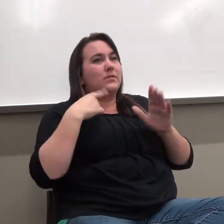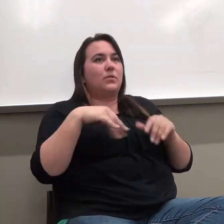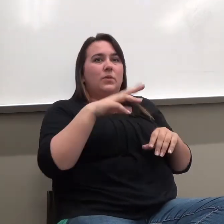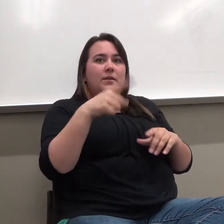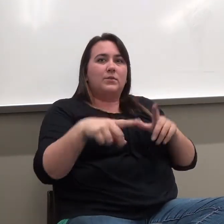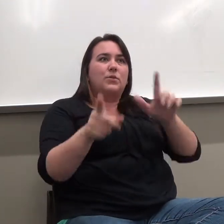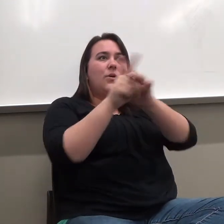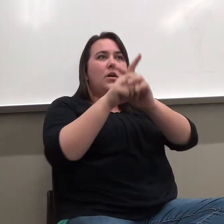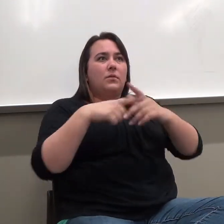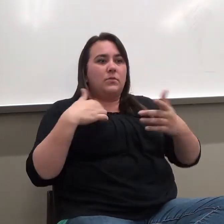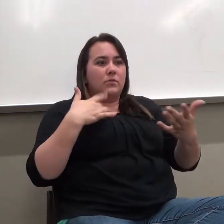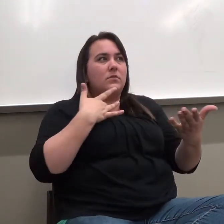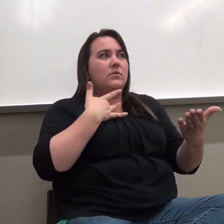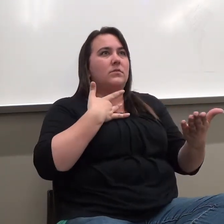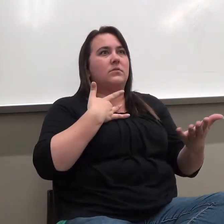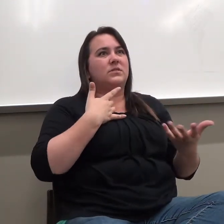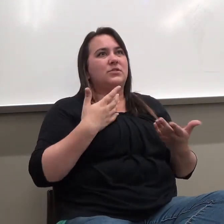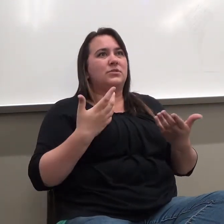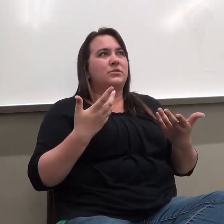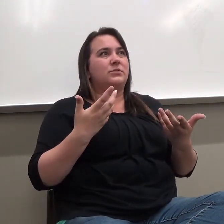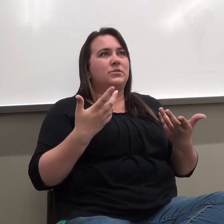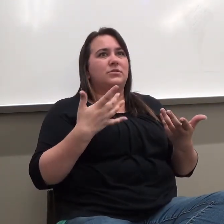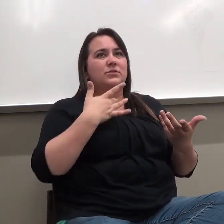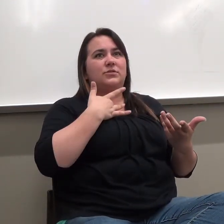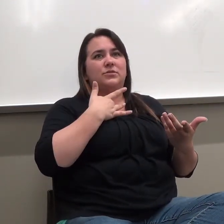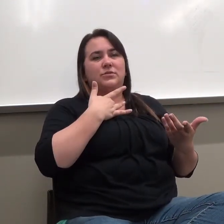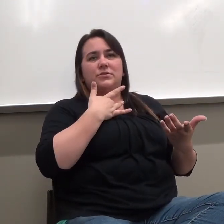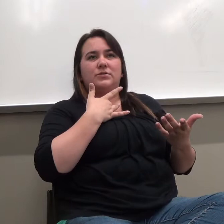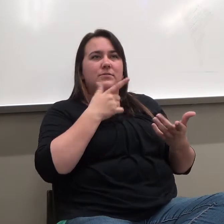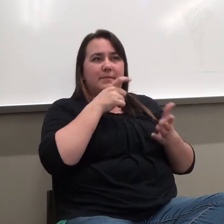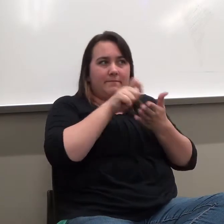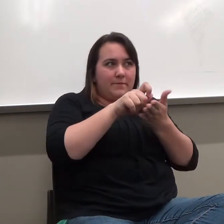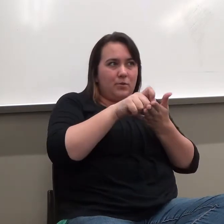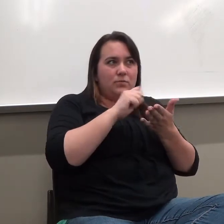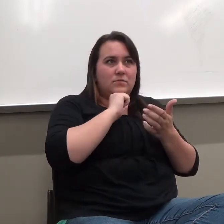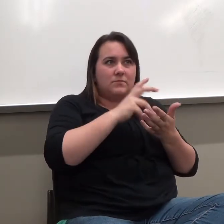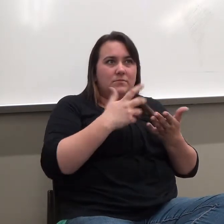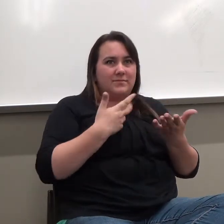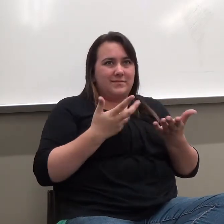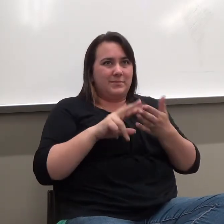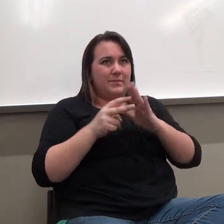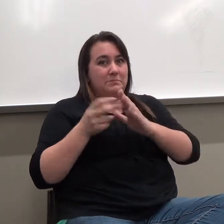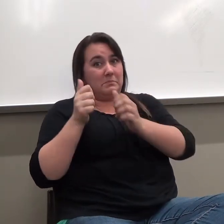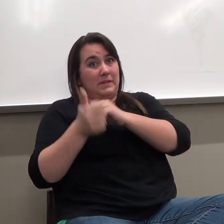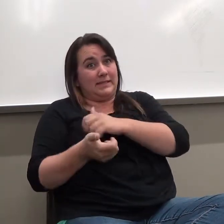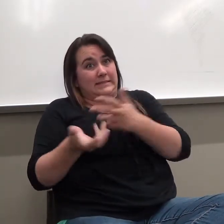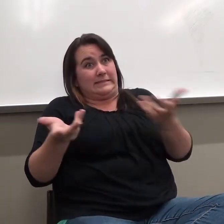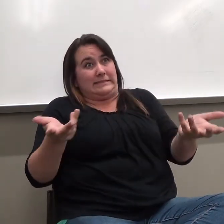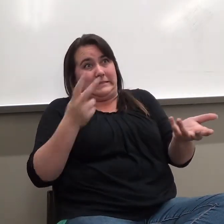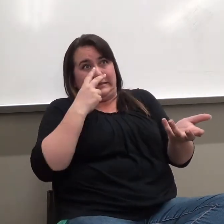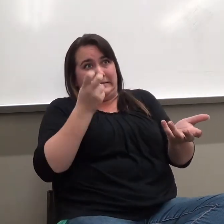along and you don't have notes, you're not going to pass. Okay, Jacob, that makes